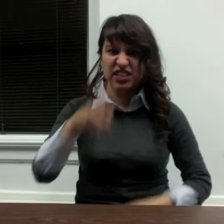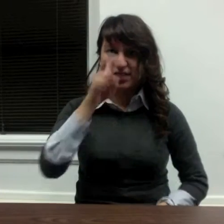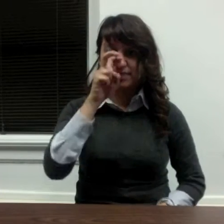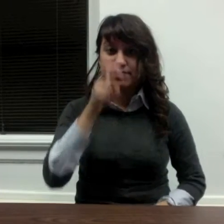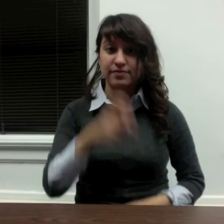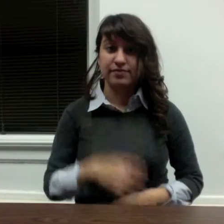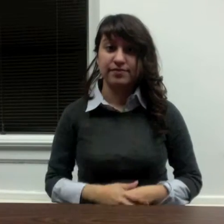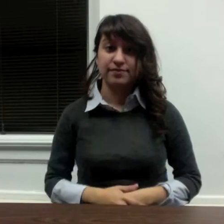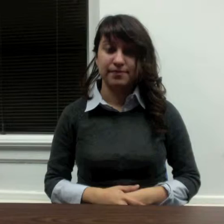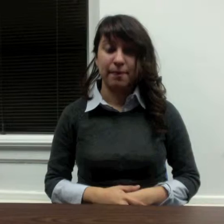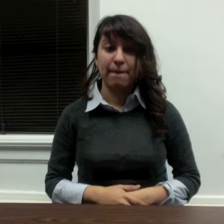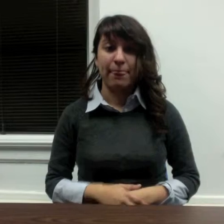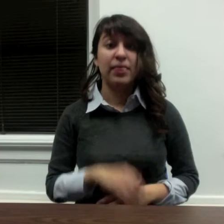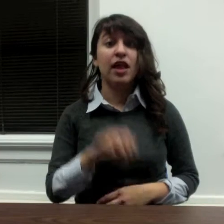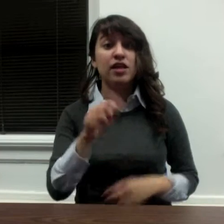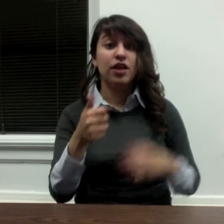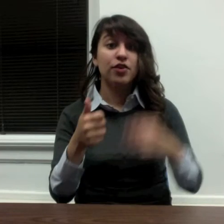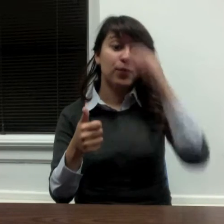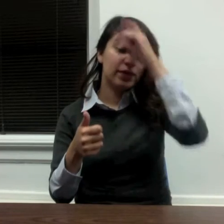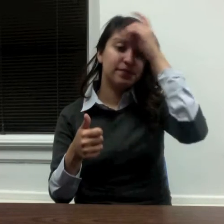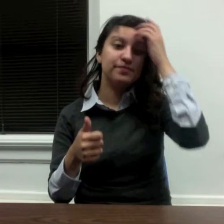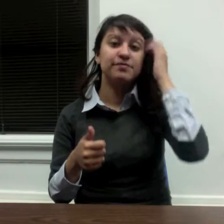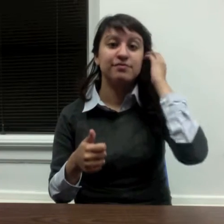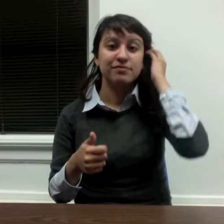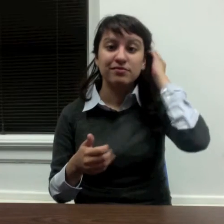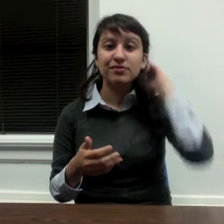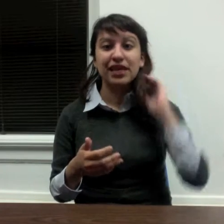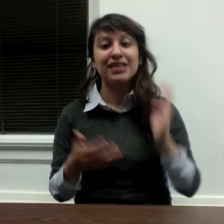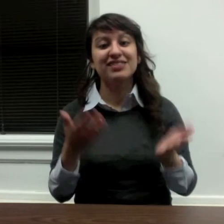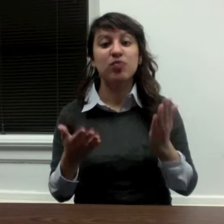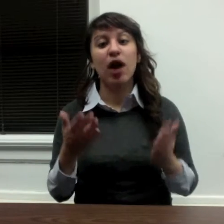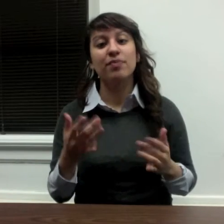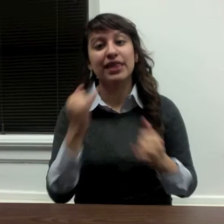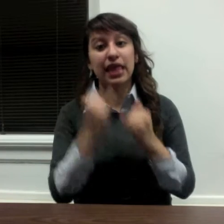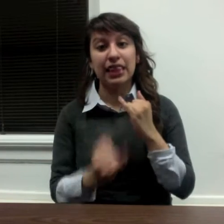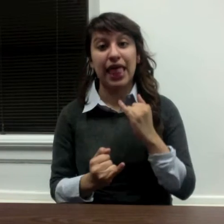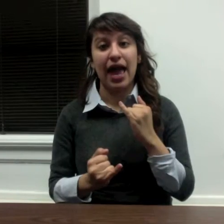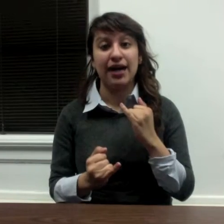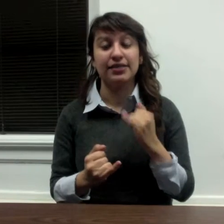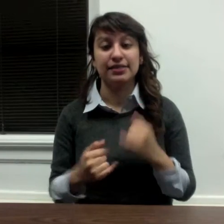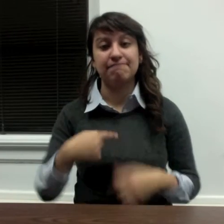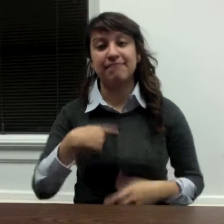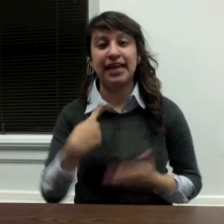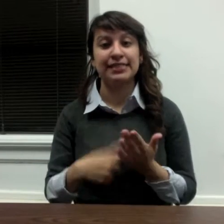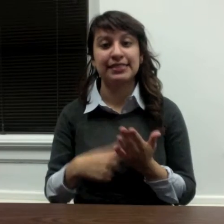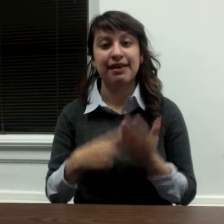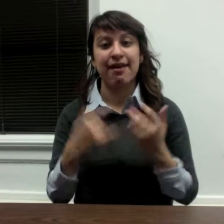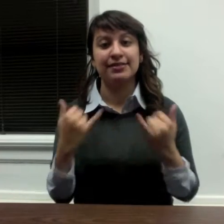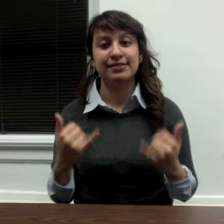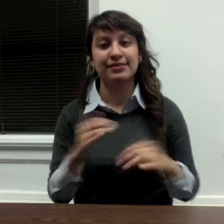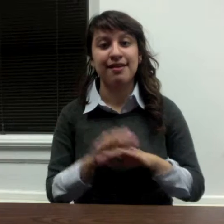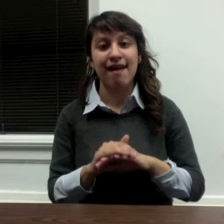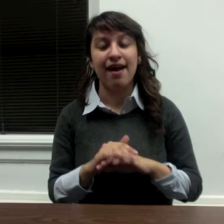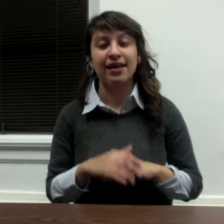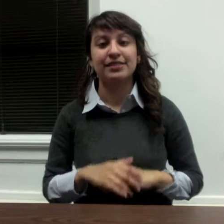We also had another one, and this is probably the last one I'll talk about tonight. A woman by the name of Judy Cain.